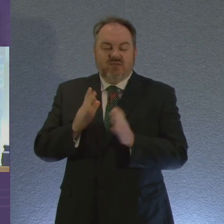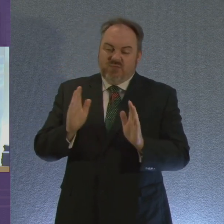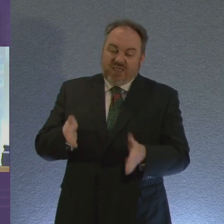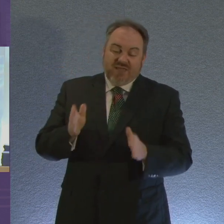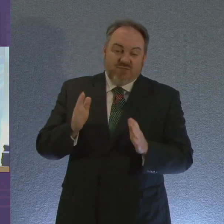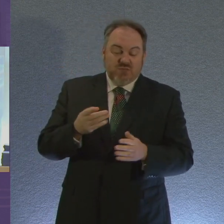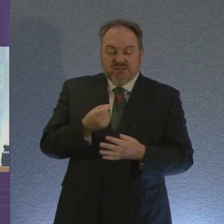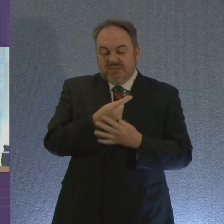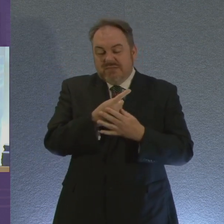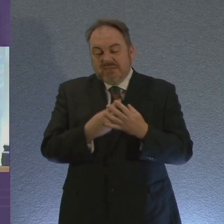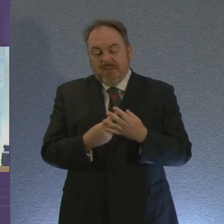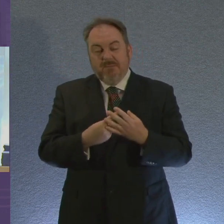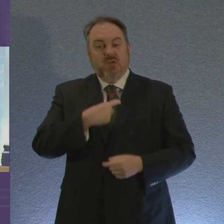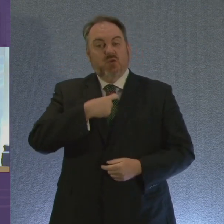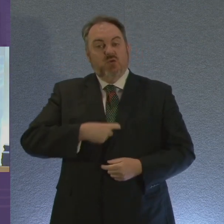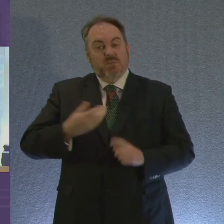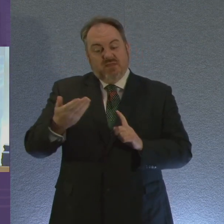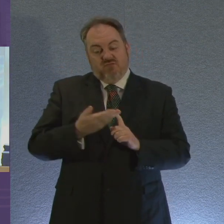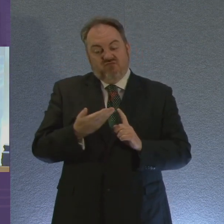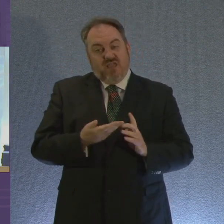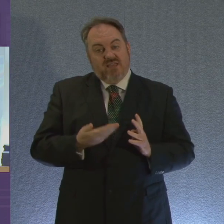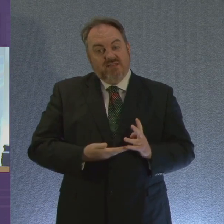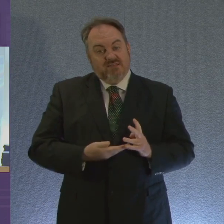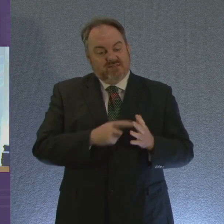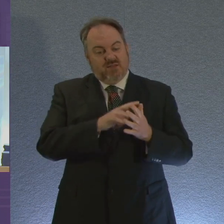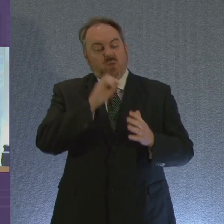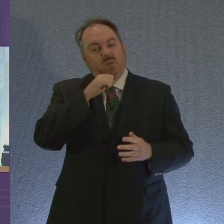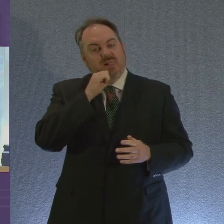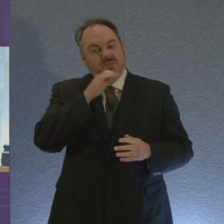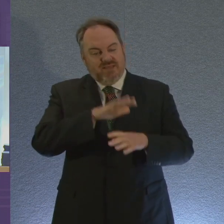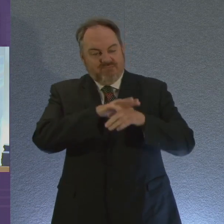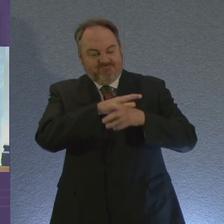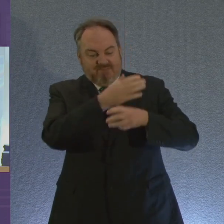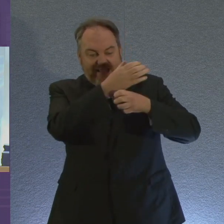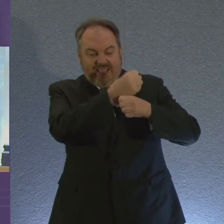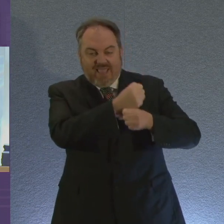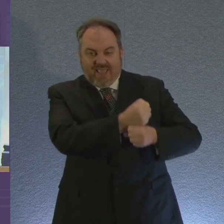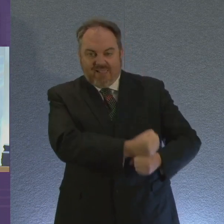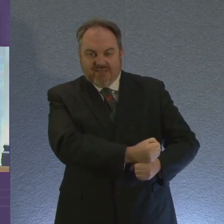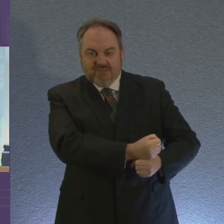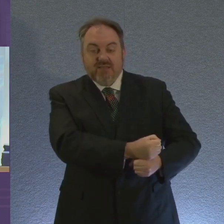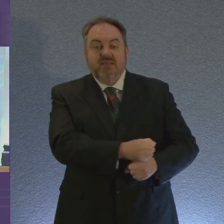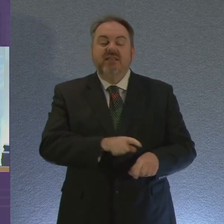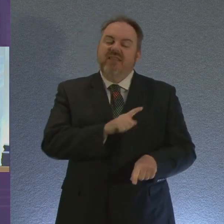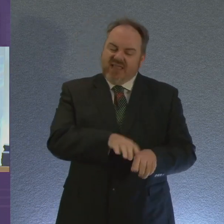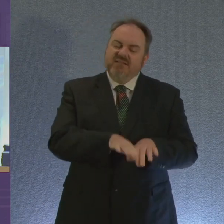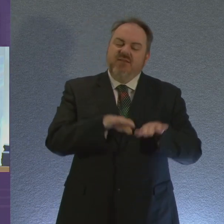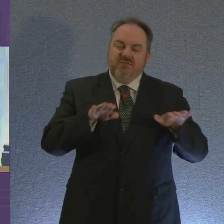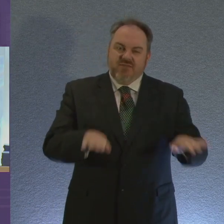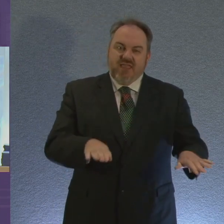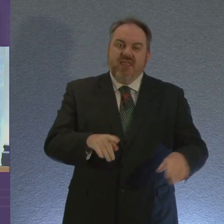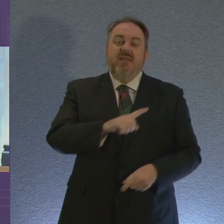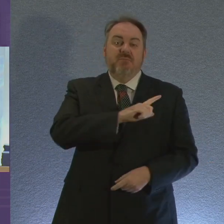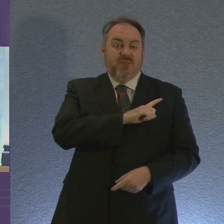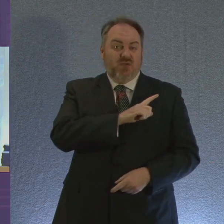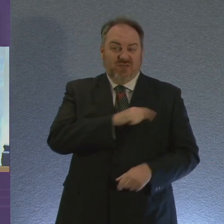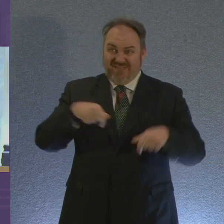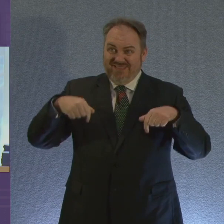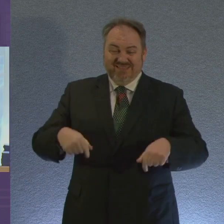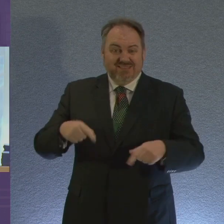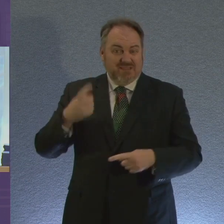protections established in law by the Scottish and UK parliaments. This is legitimate in response to the emergency we're facing.